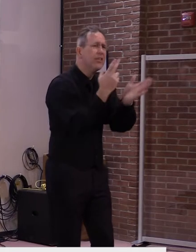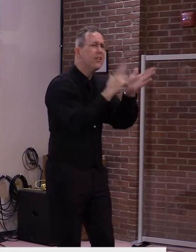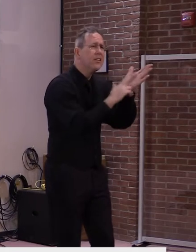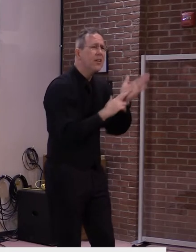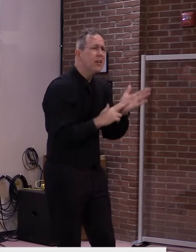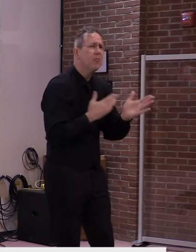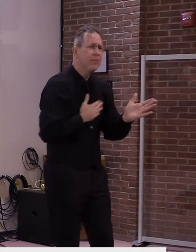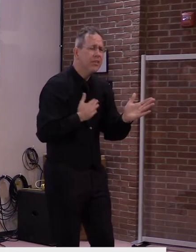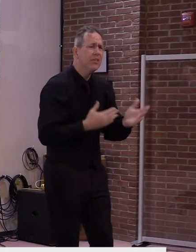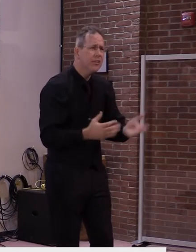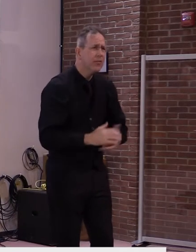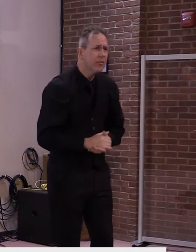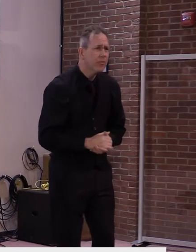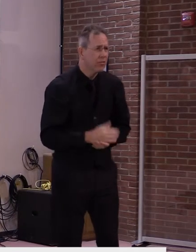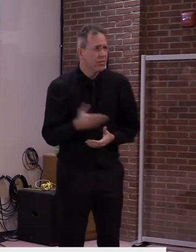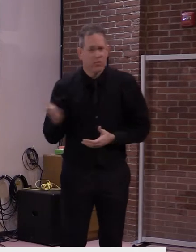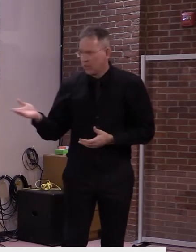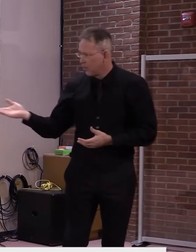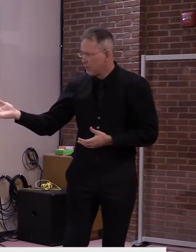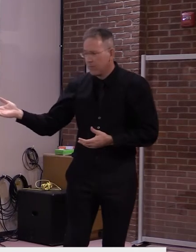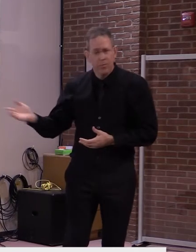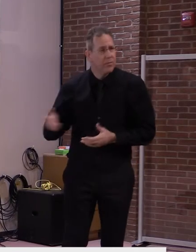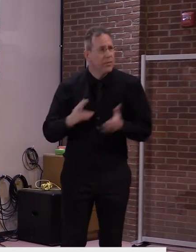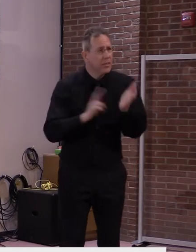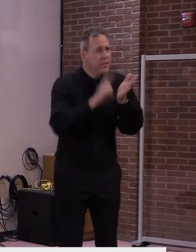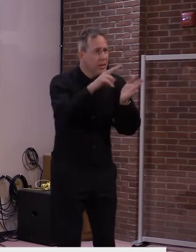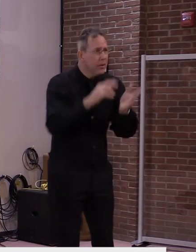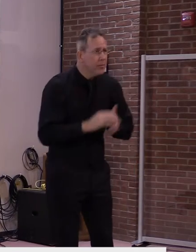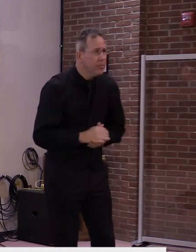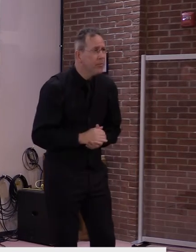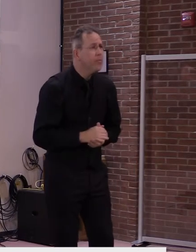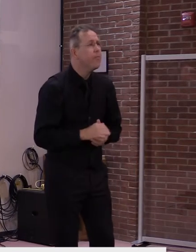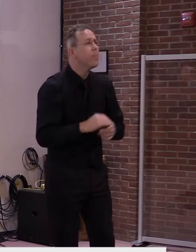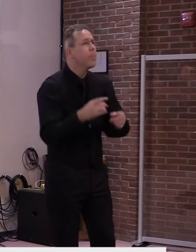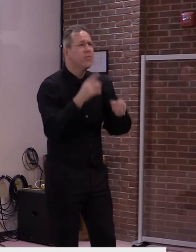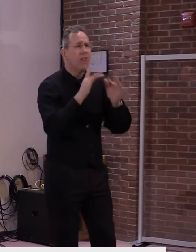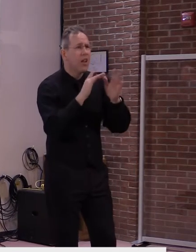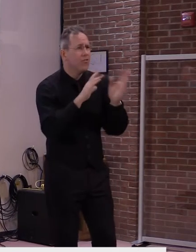going online at the Health Department's website at